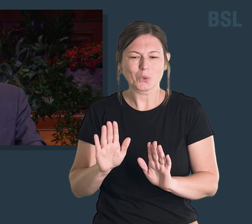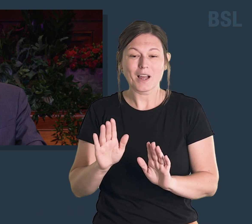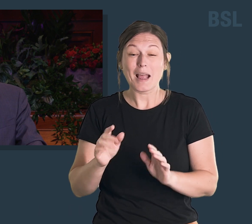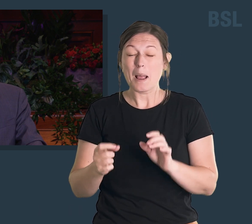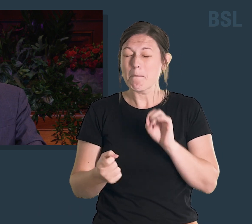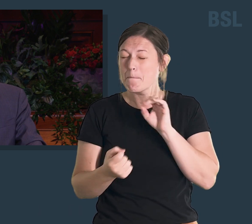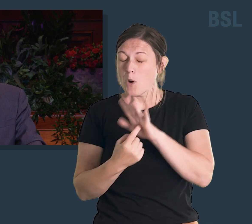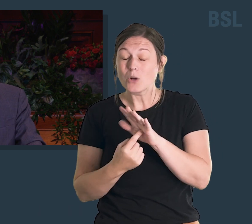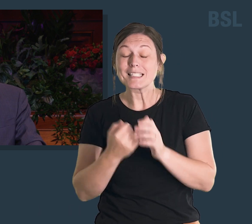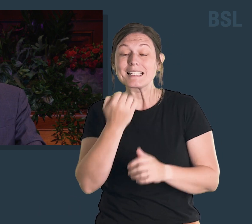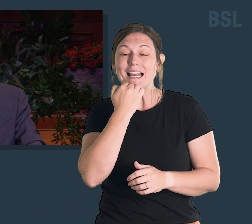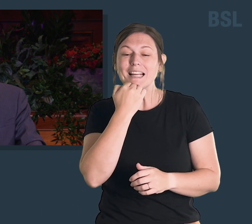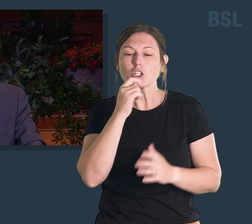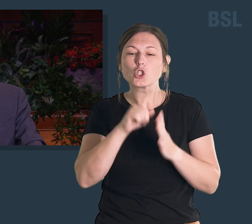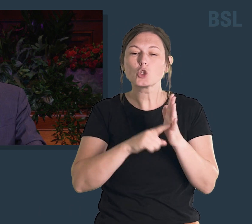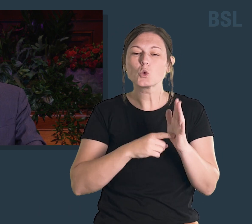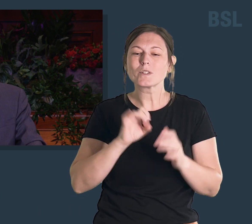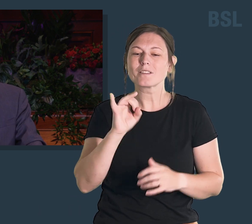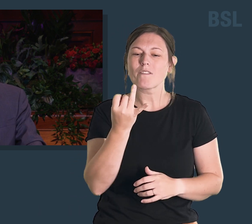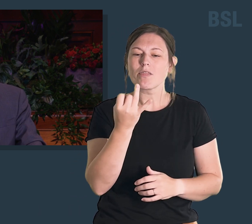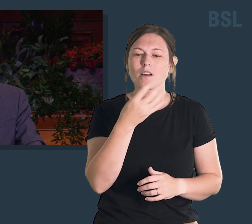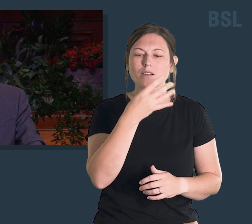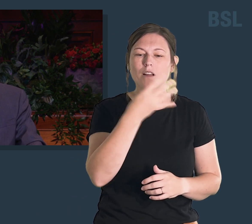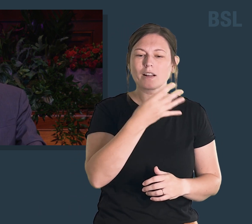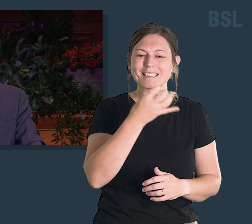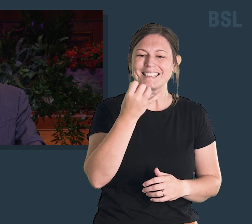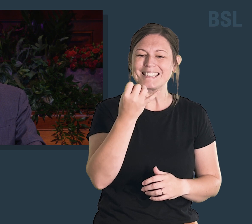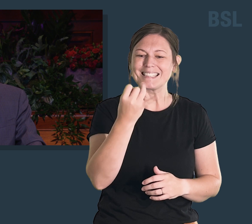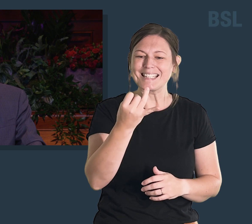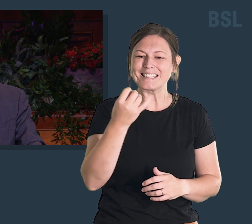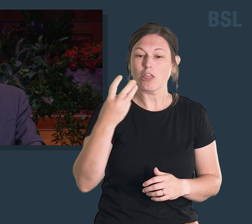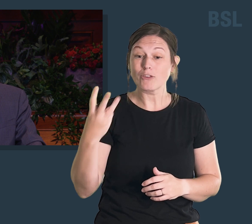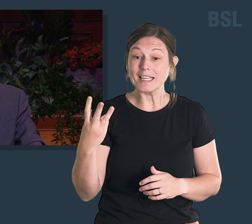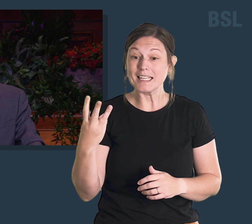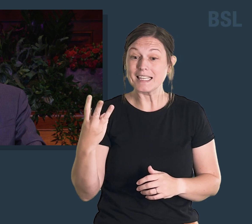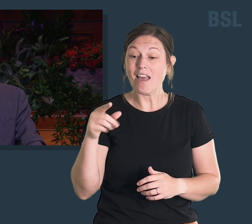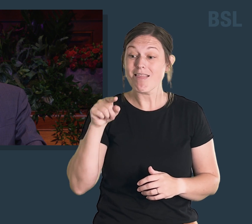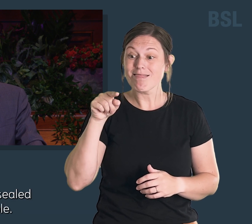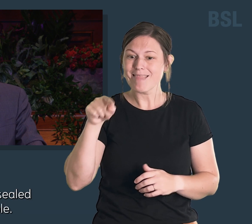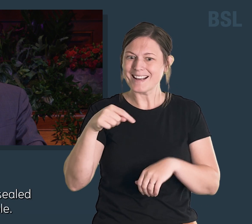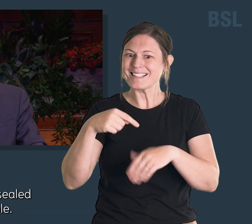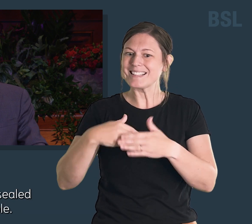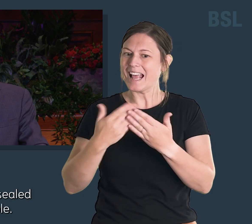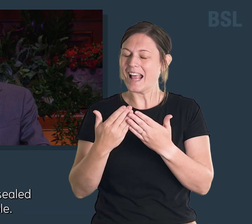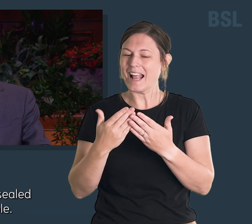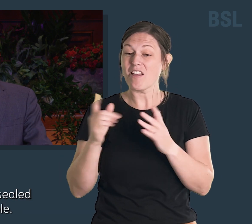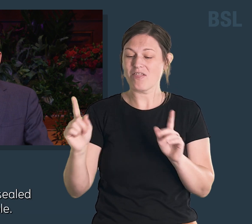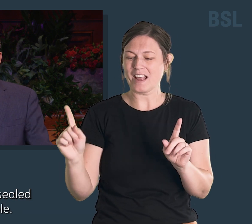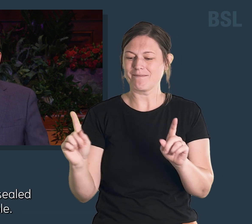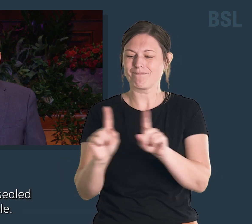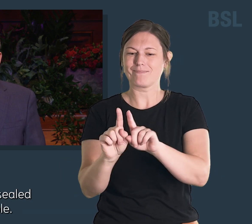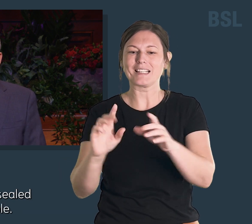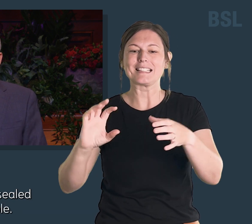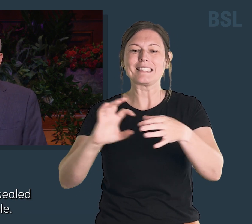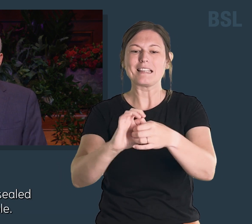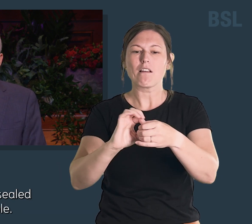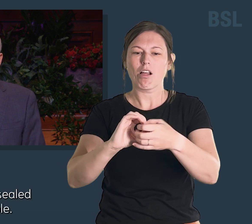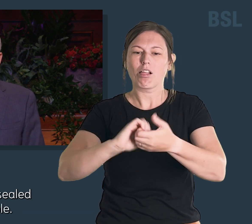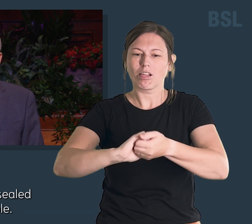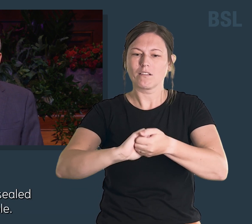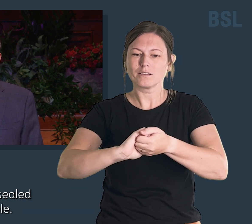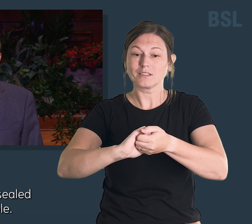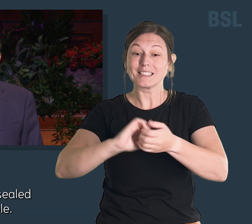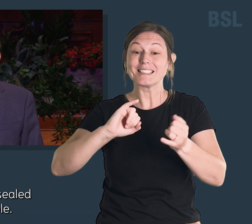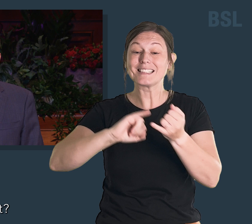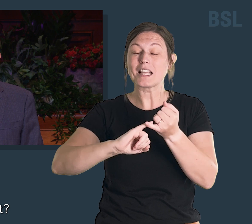Her most important date was June 7, 1963, when she and Jeff were sealed in the St. George